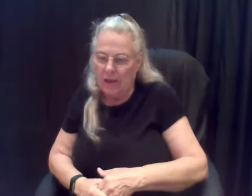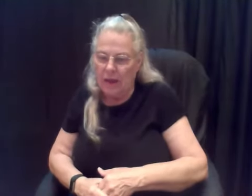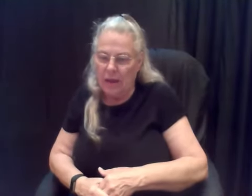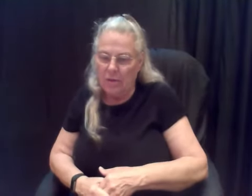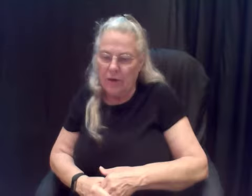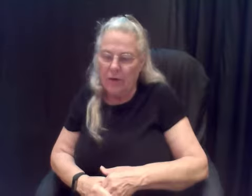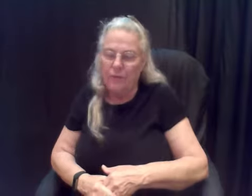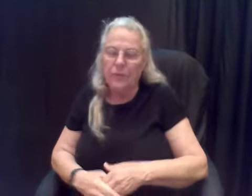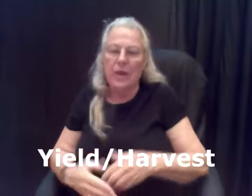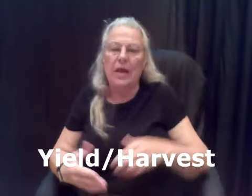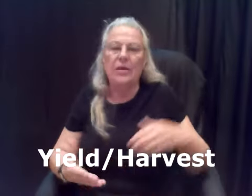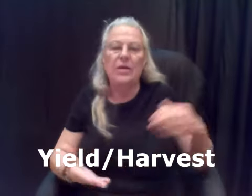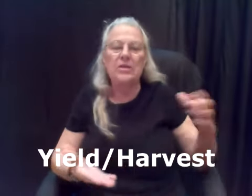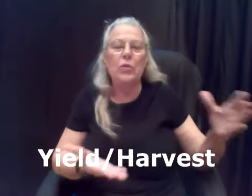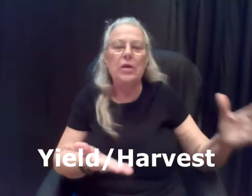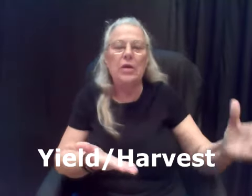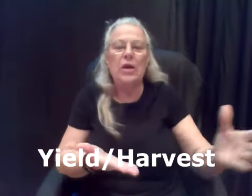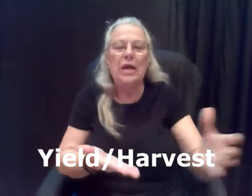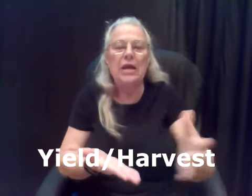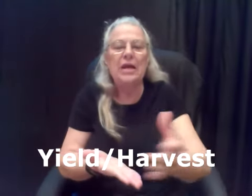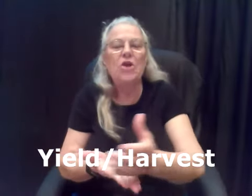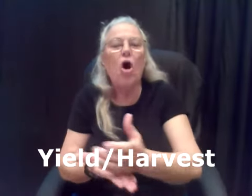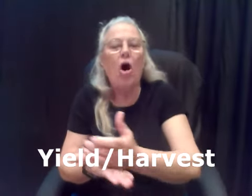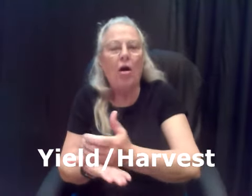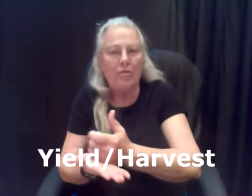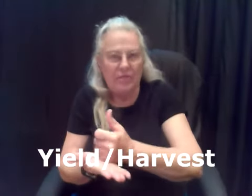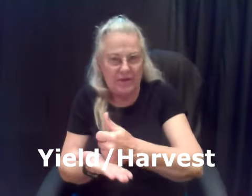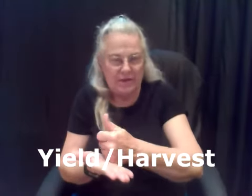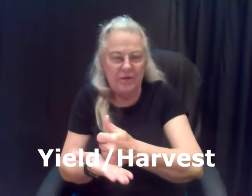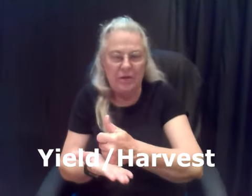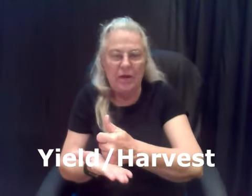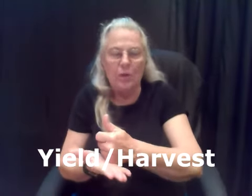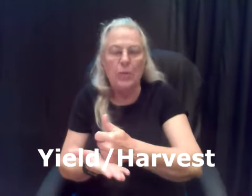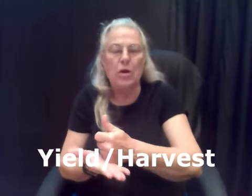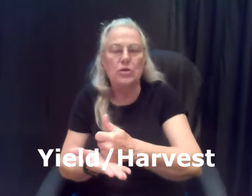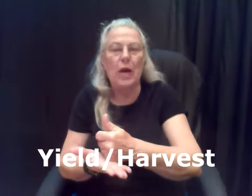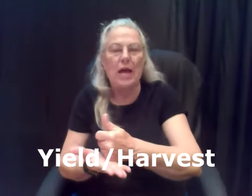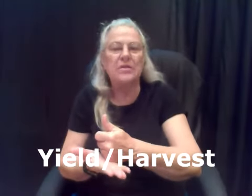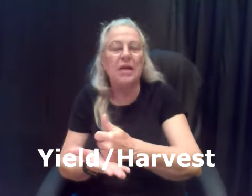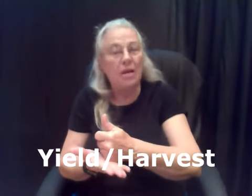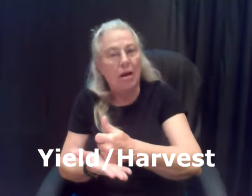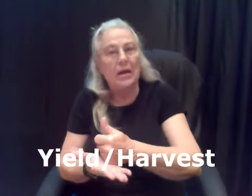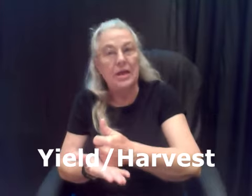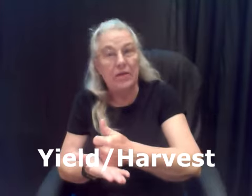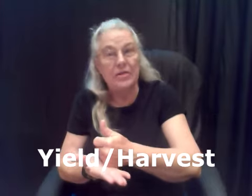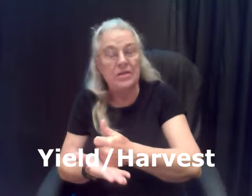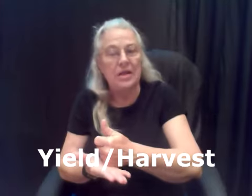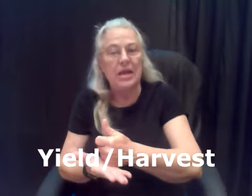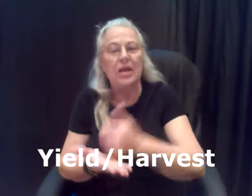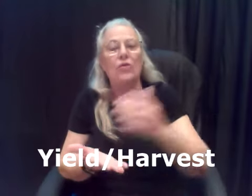Yield, in this one, it is harvest, because we're asking God to give us the yield or